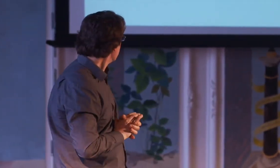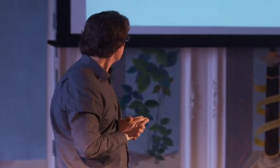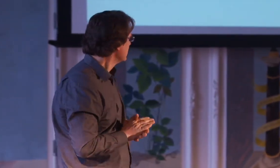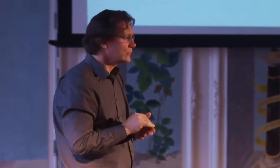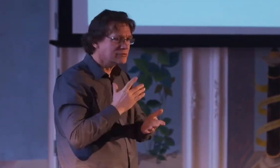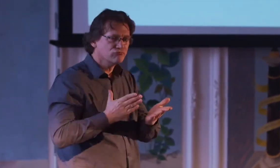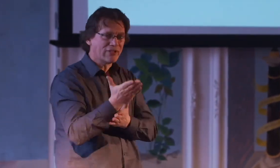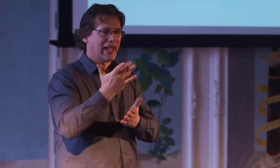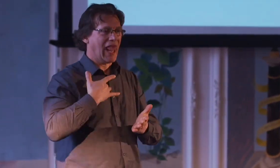work.